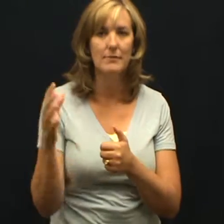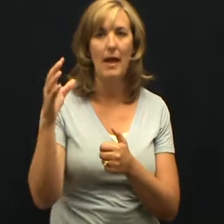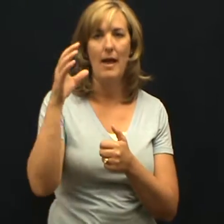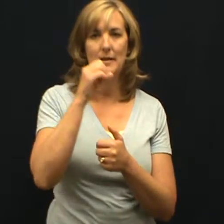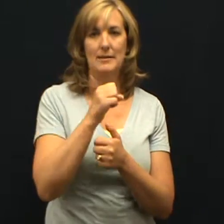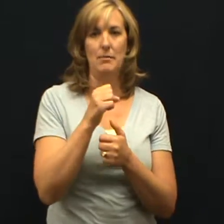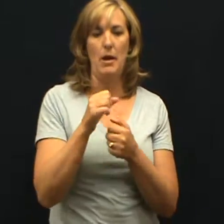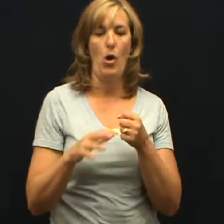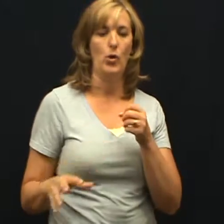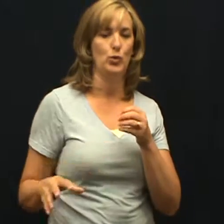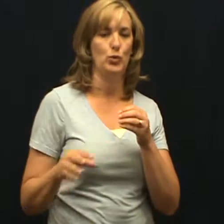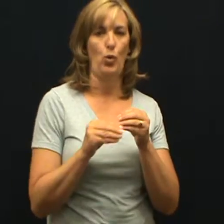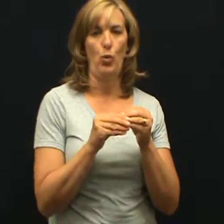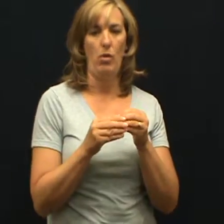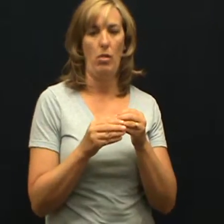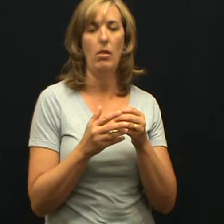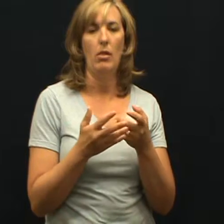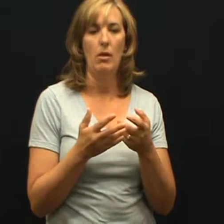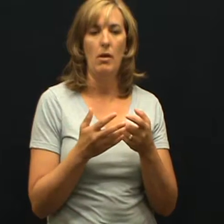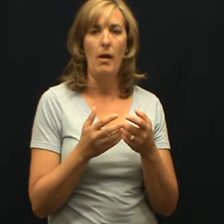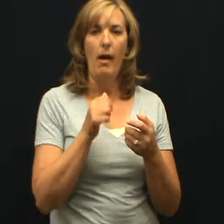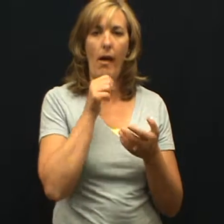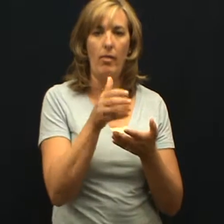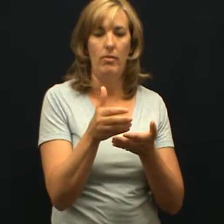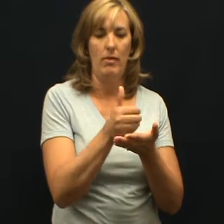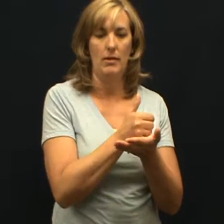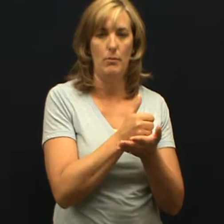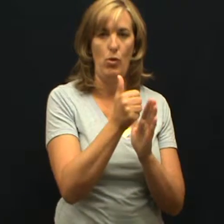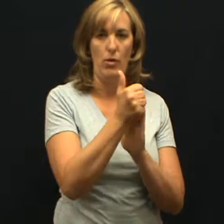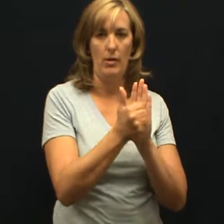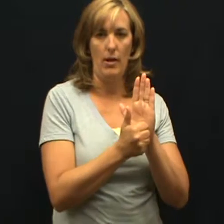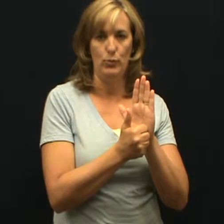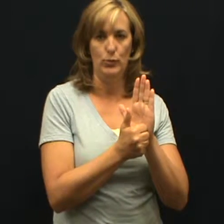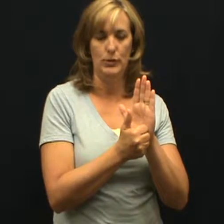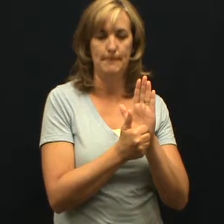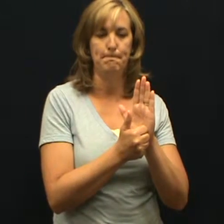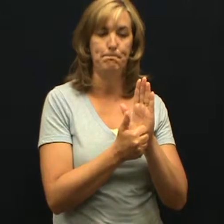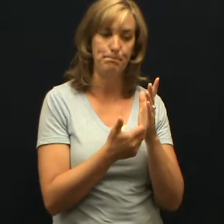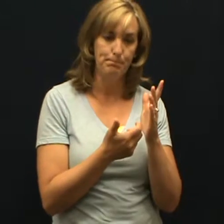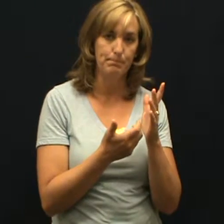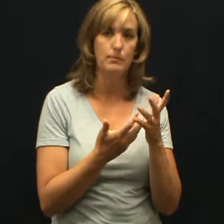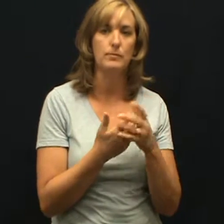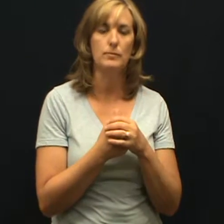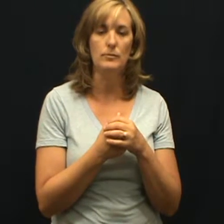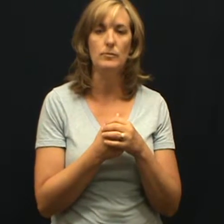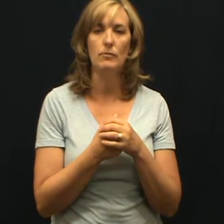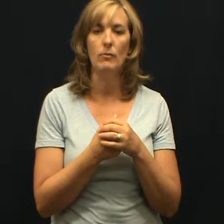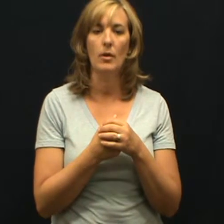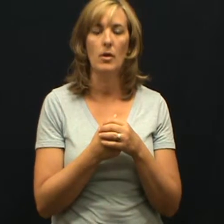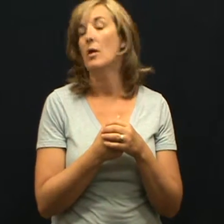uncollectible accounts based on what our accounts receivable balance is. So those amounts